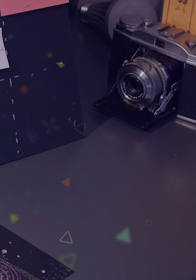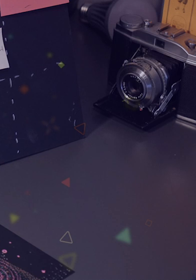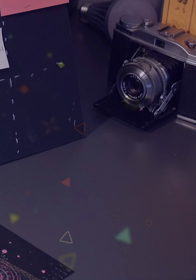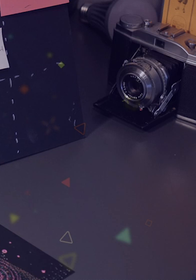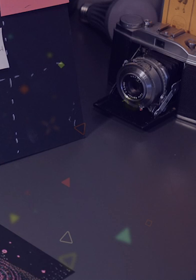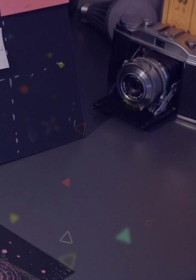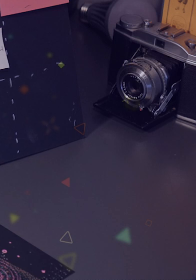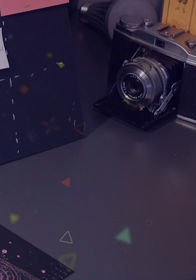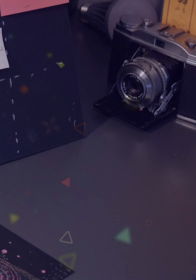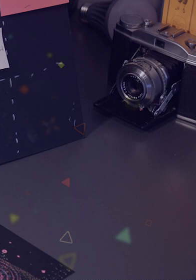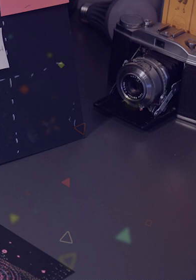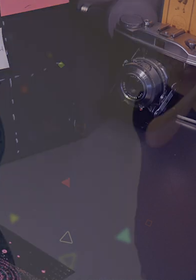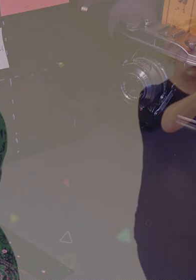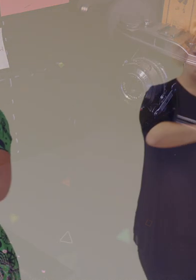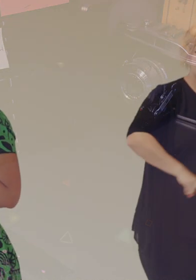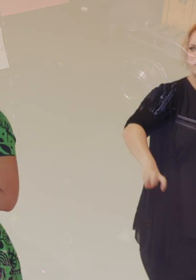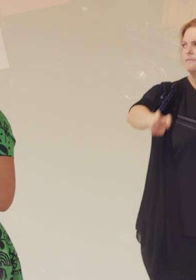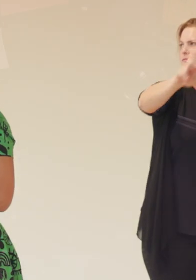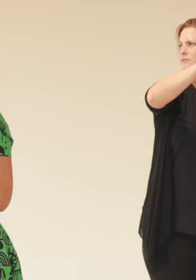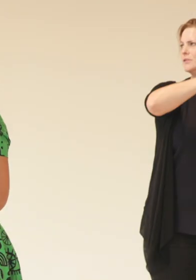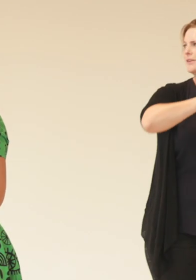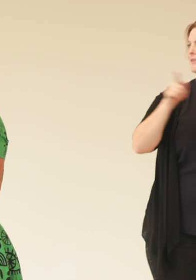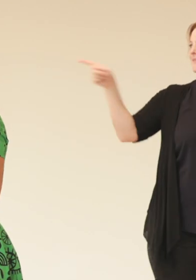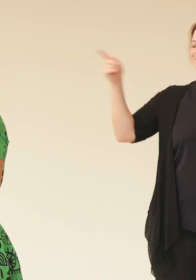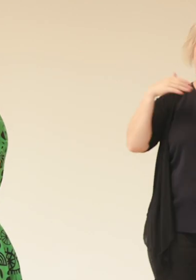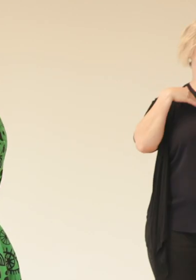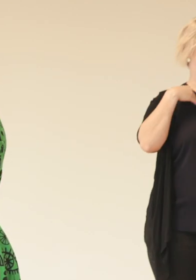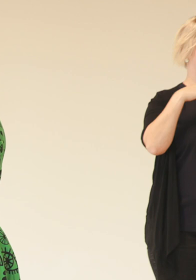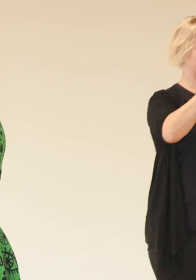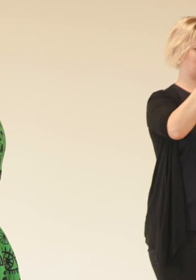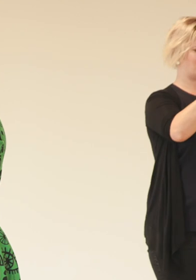lot of travelings, and this is how I plan, with sticky notes on paper,